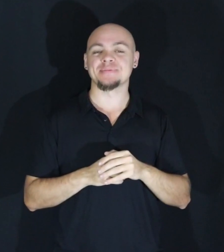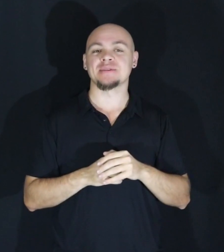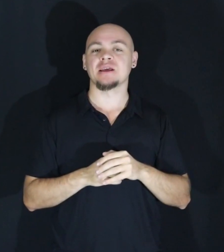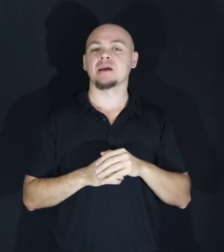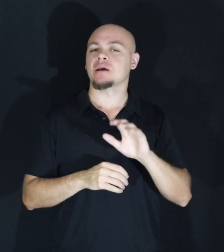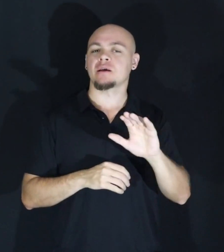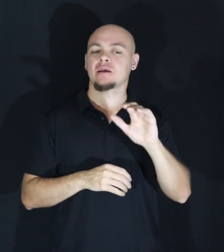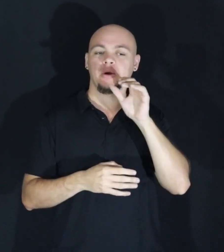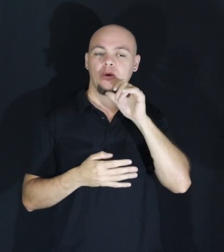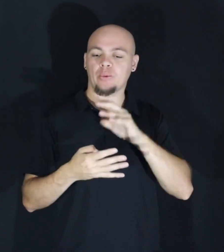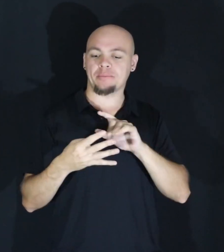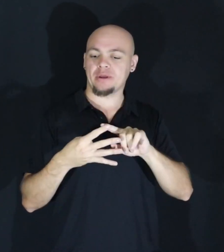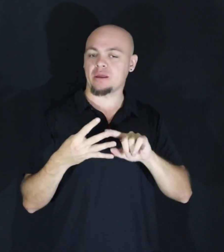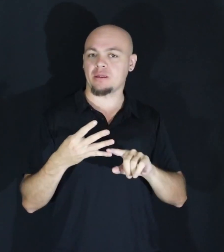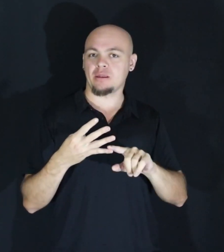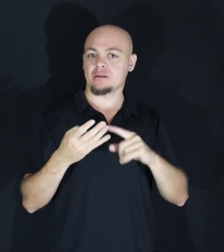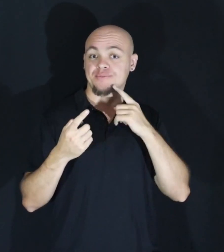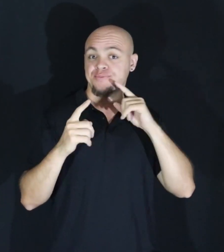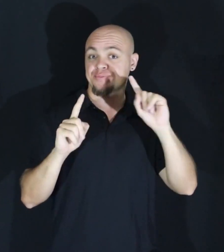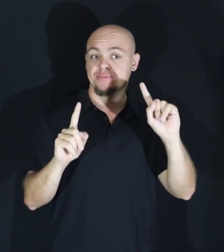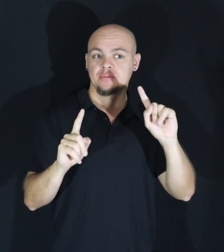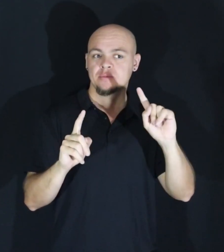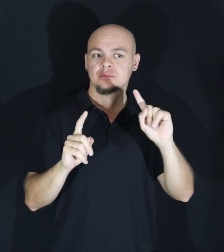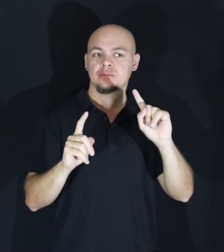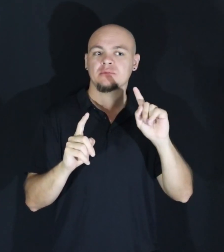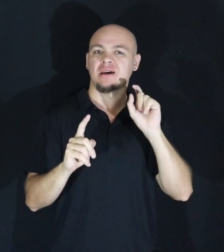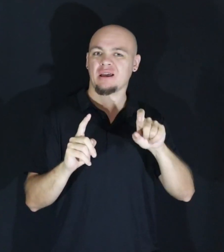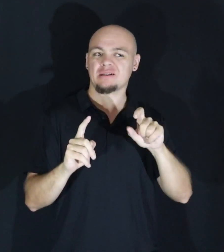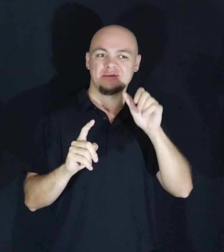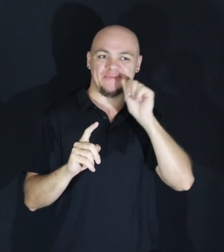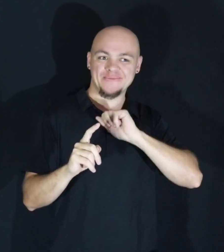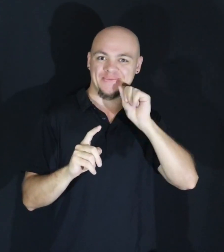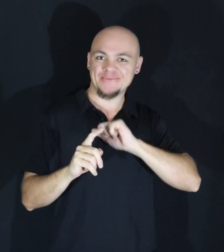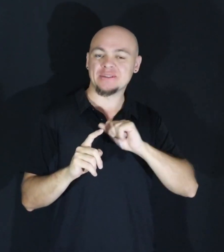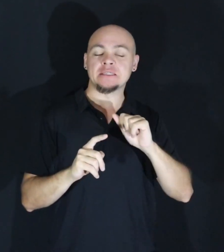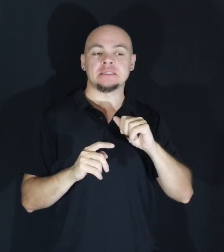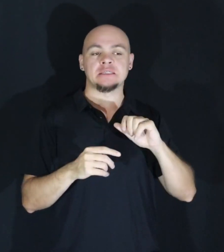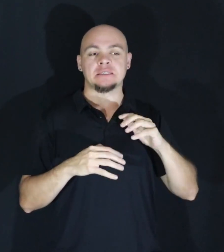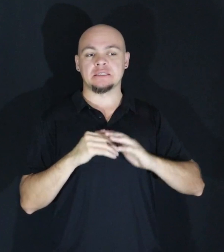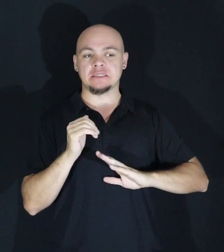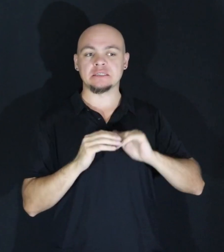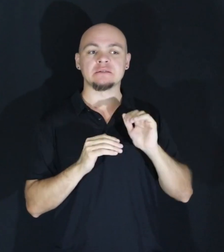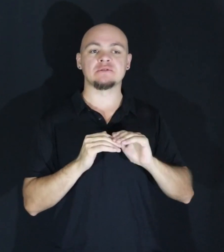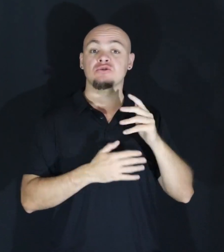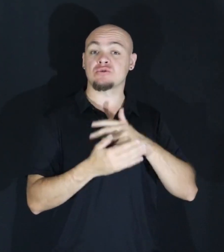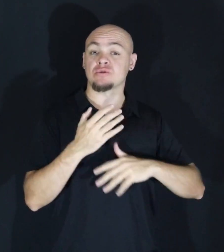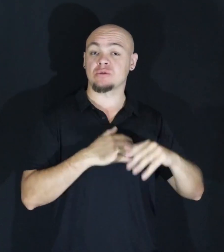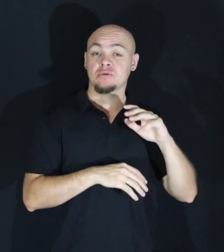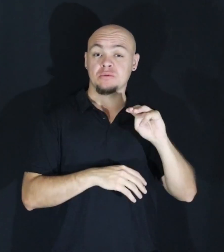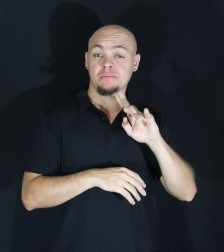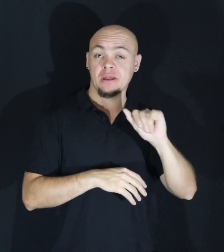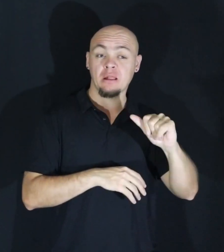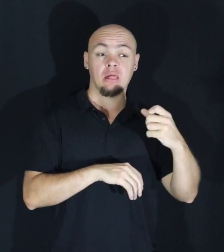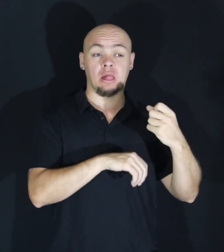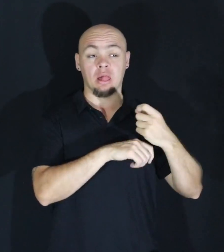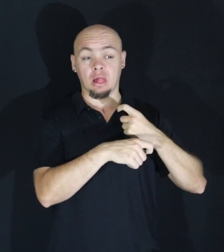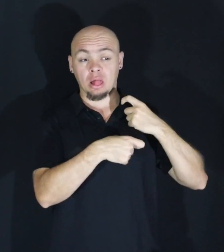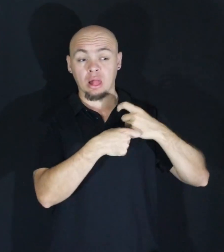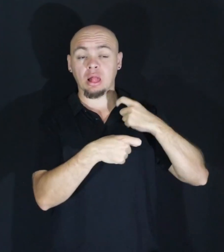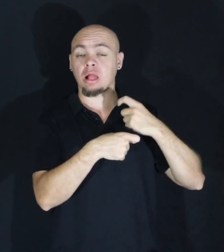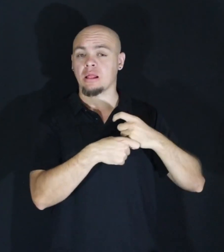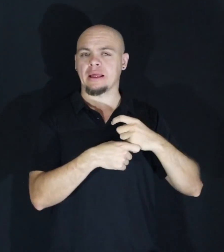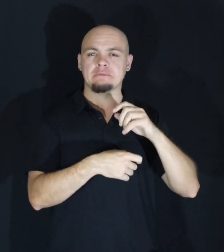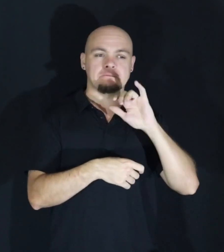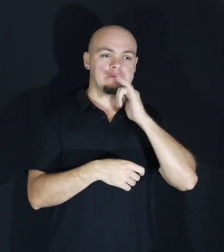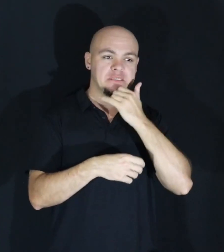None of these women got to where they were without discomfort, social media ridicule, and misinformation being spread about them.